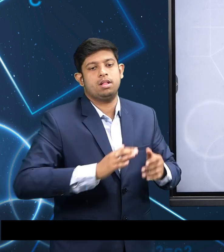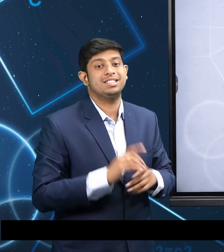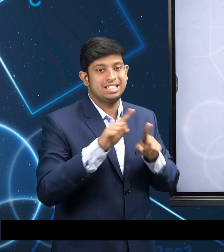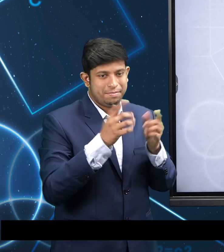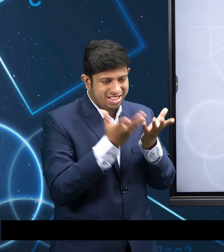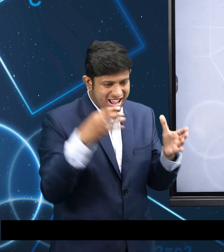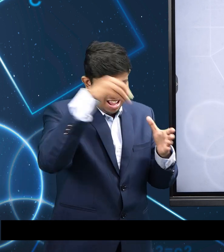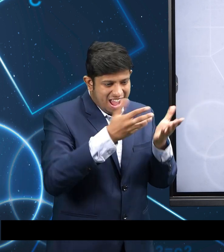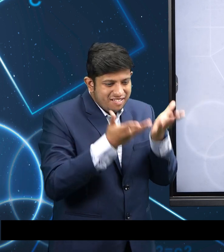volume.